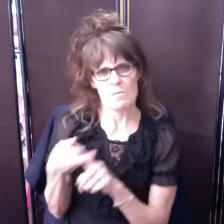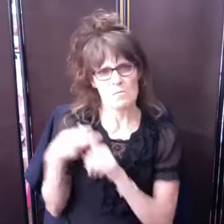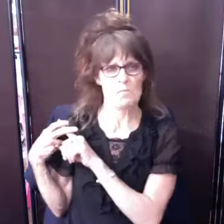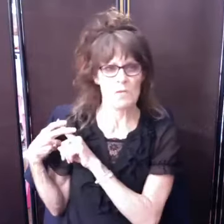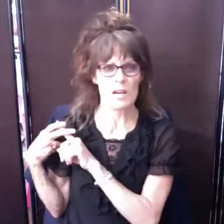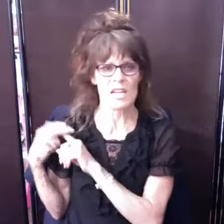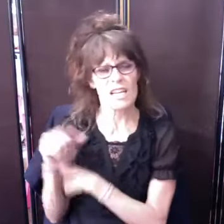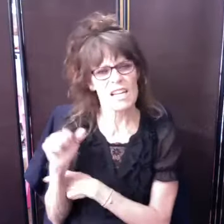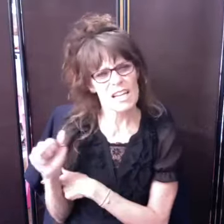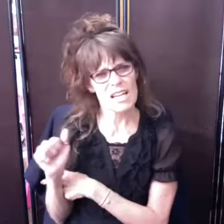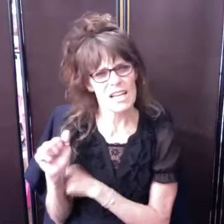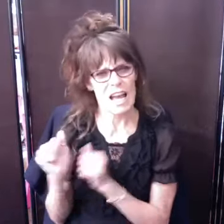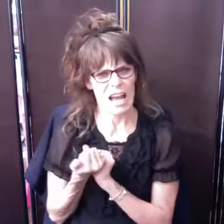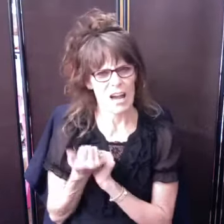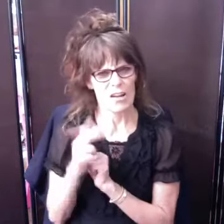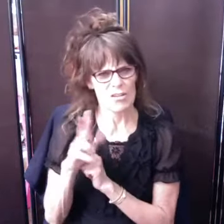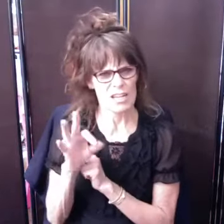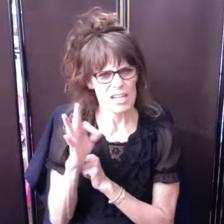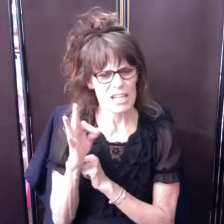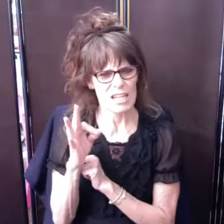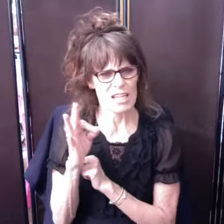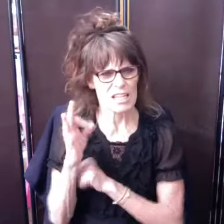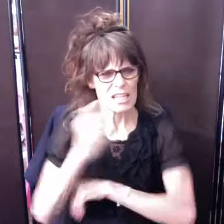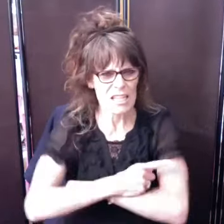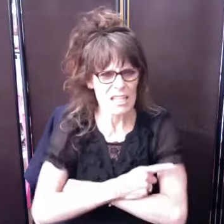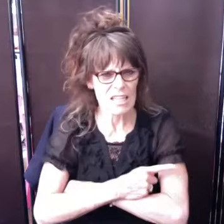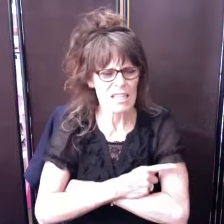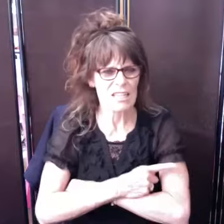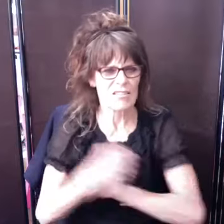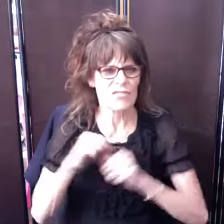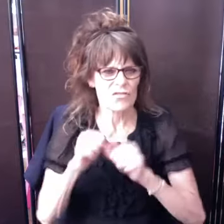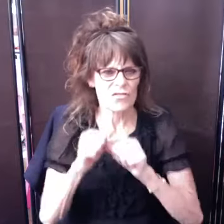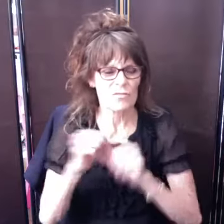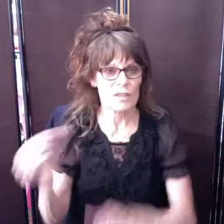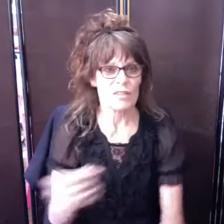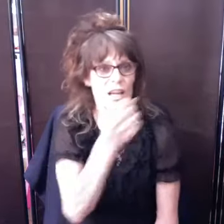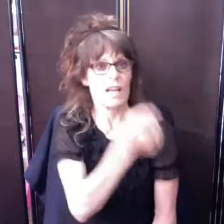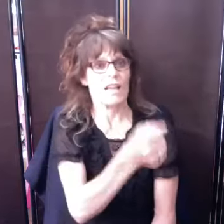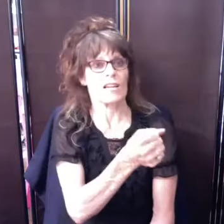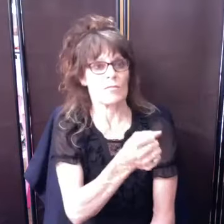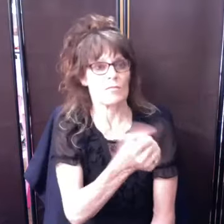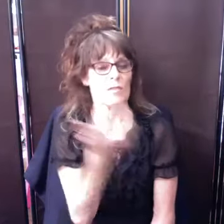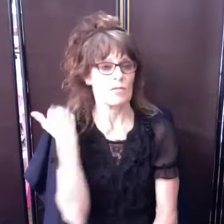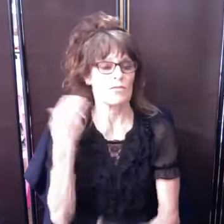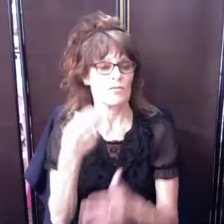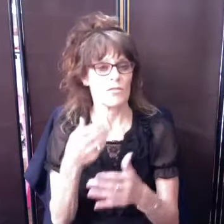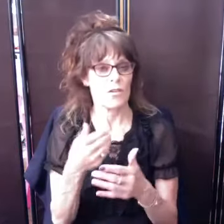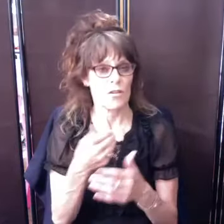39 days of continuous sobriety? I don't sponsor the guy, but he was handed to me by an old timer from Fort Worth on his very first day of